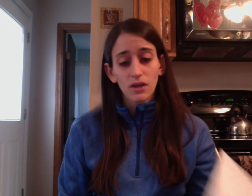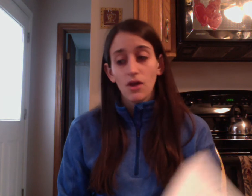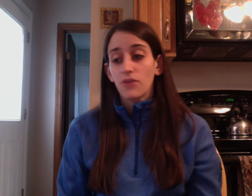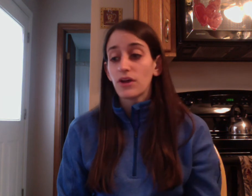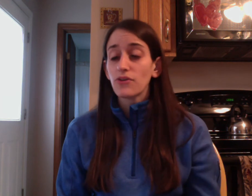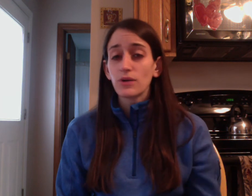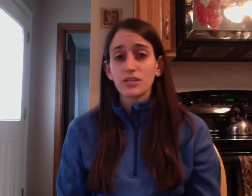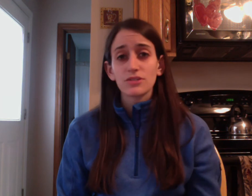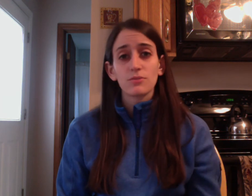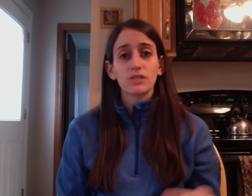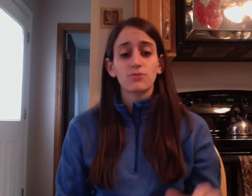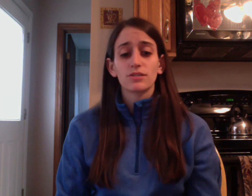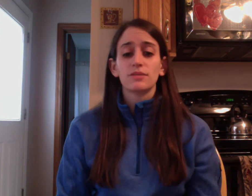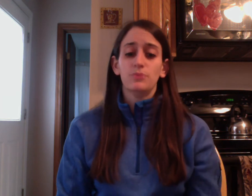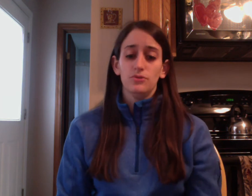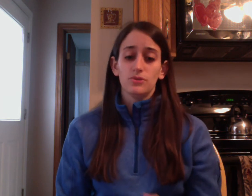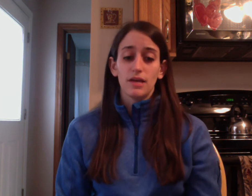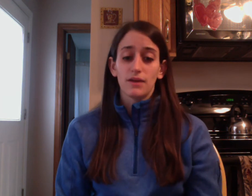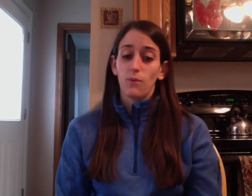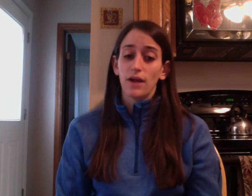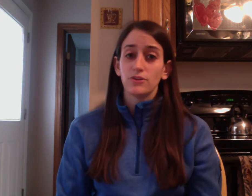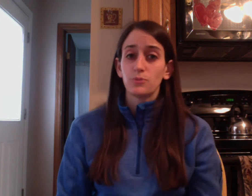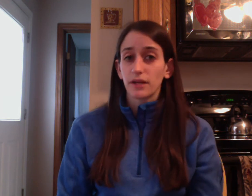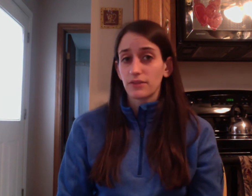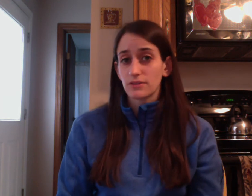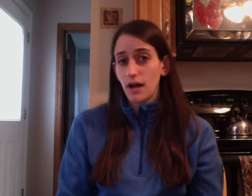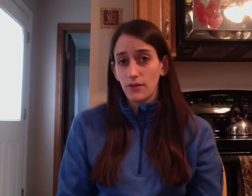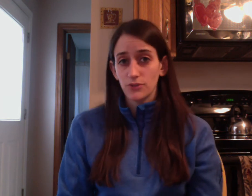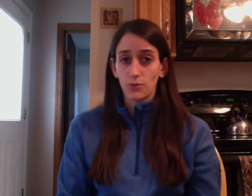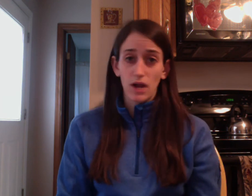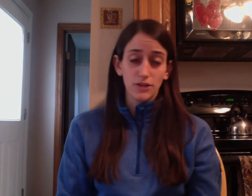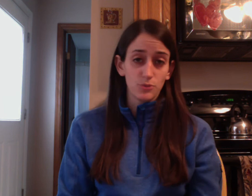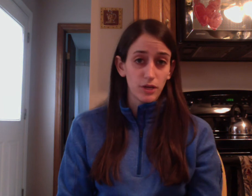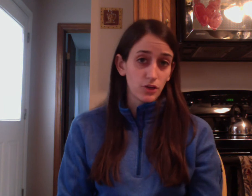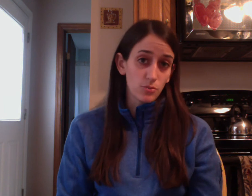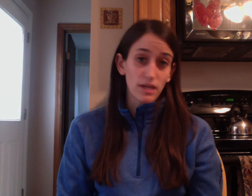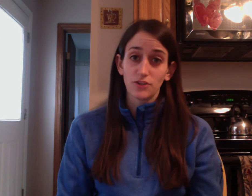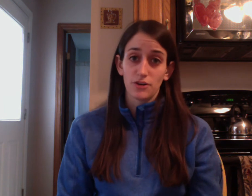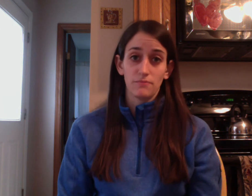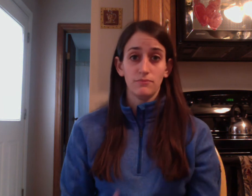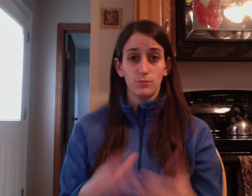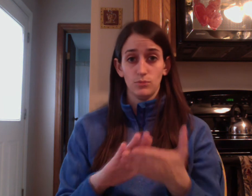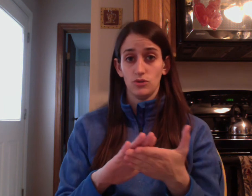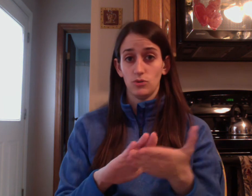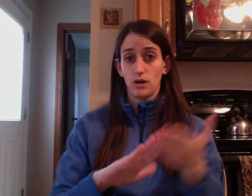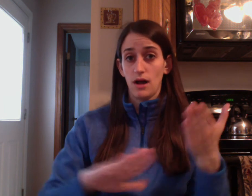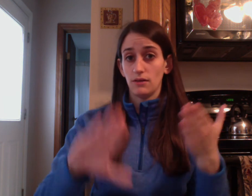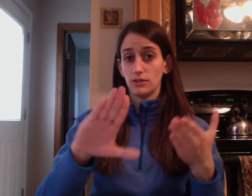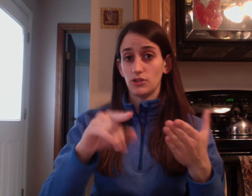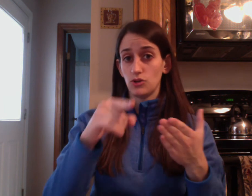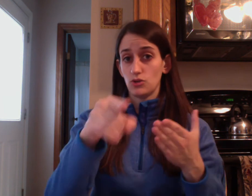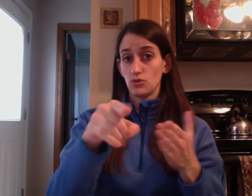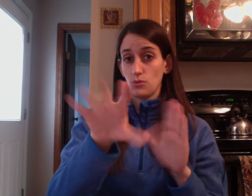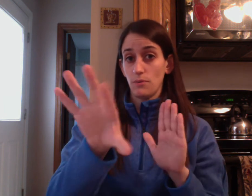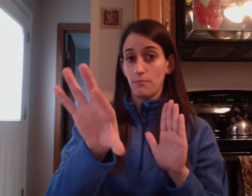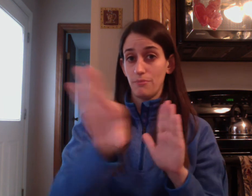The other questions are much more simple, like why did you pick this college or why did you pick your major? So college you